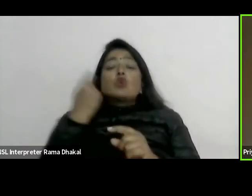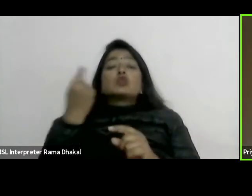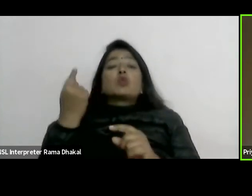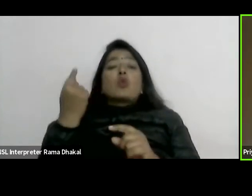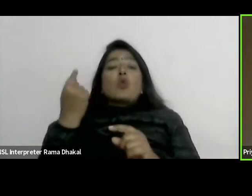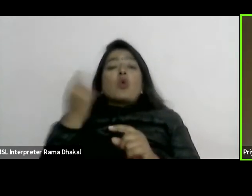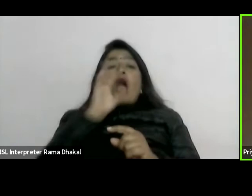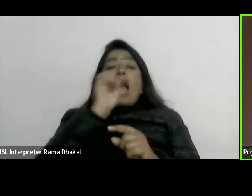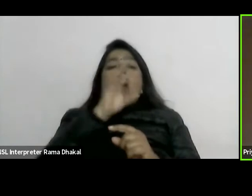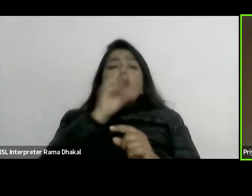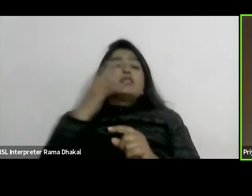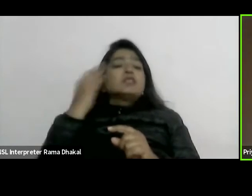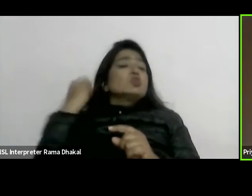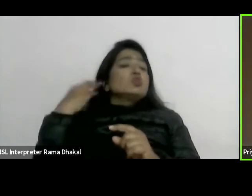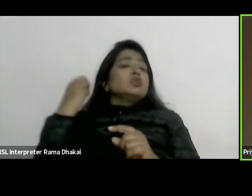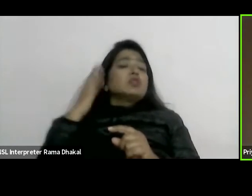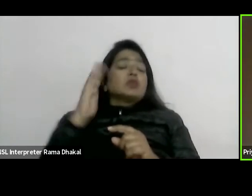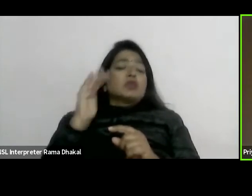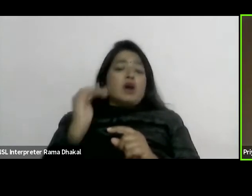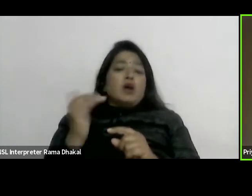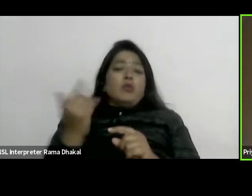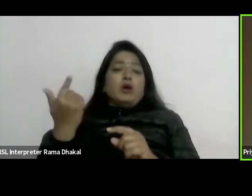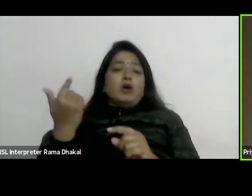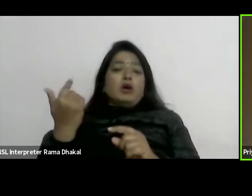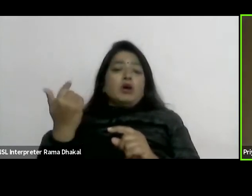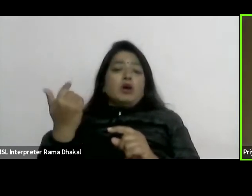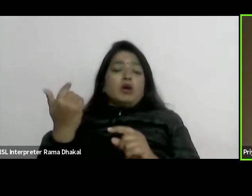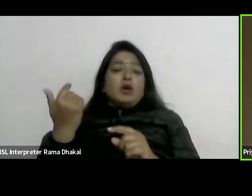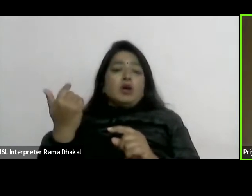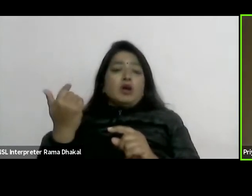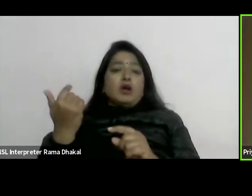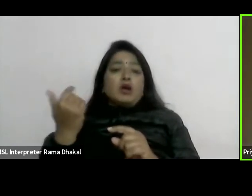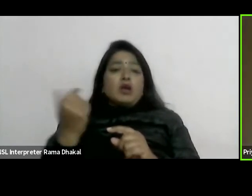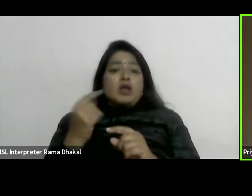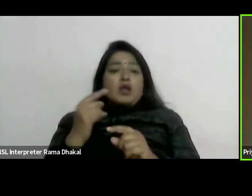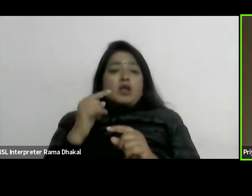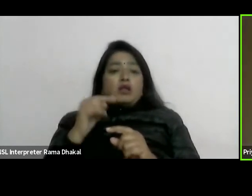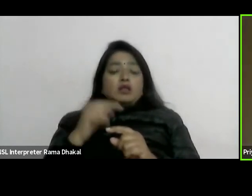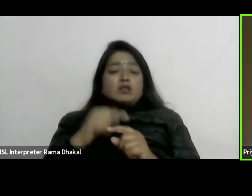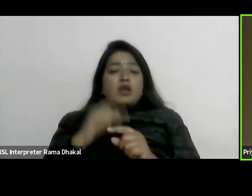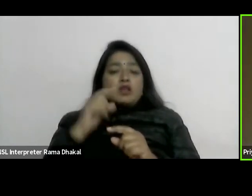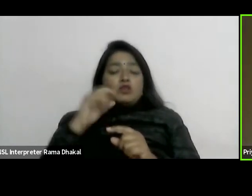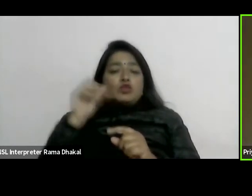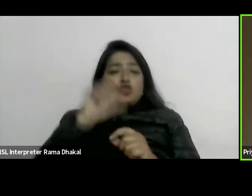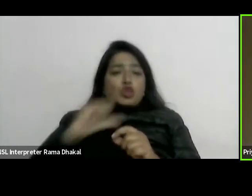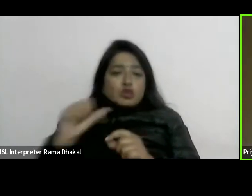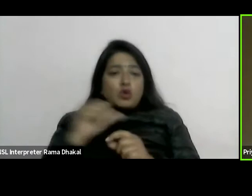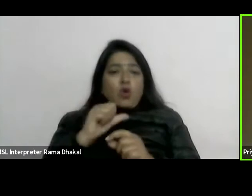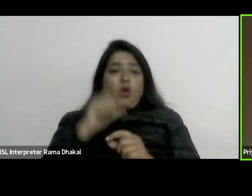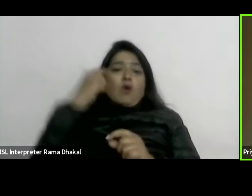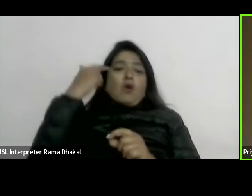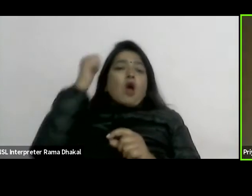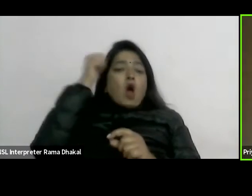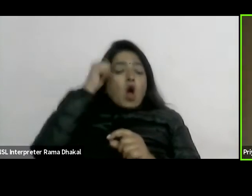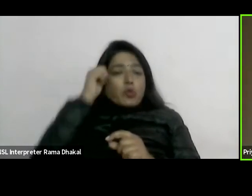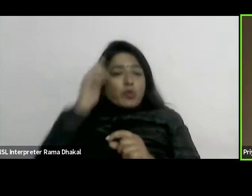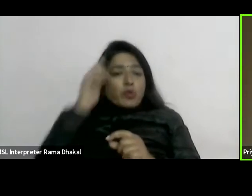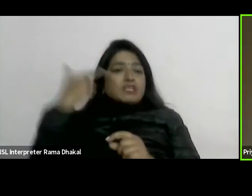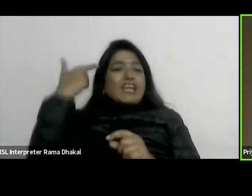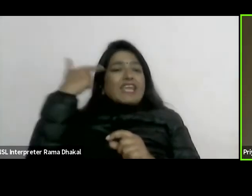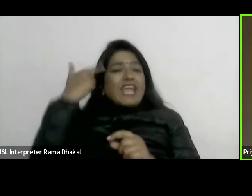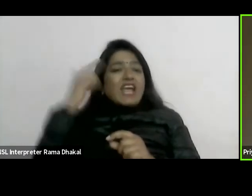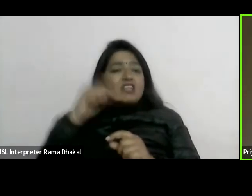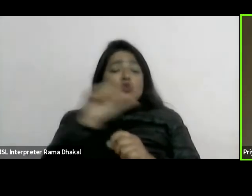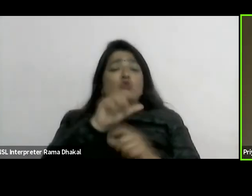to? Whose information is being privileged over and above the knowledge, experience, and analysis of marginalized